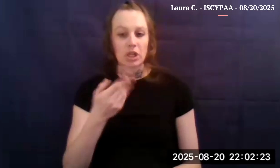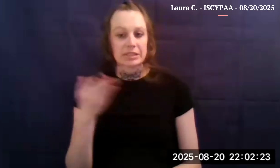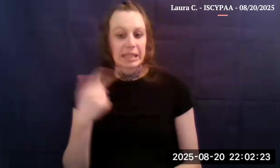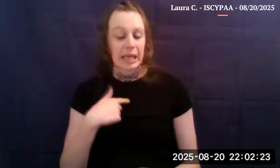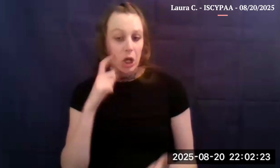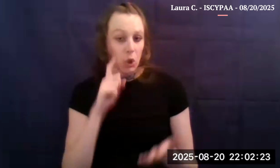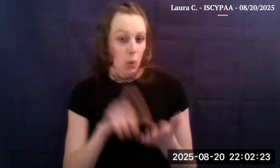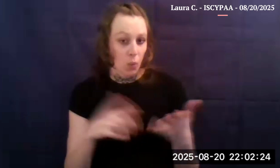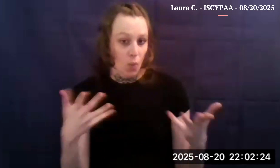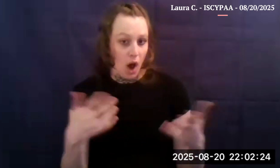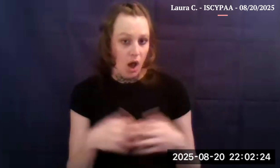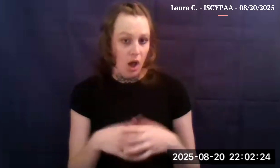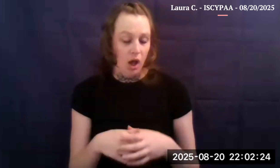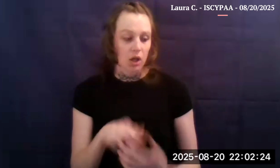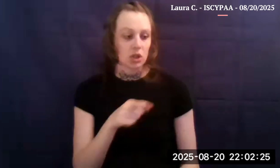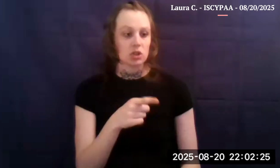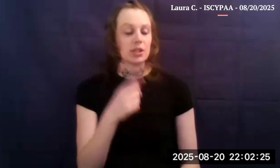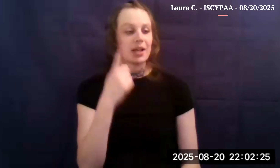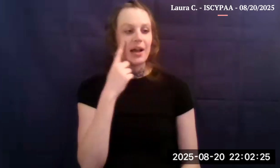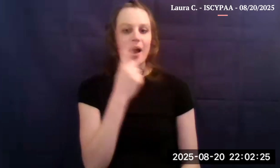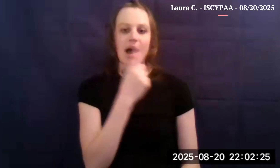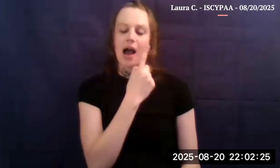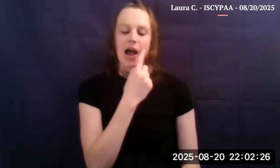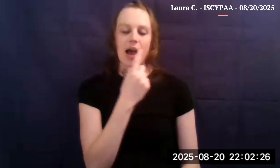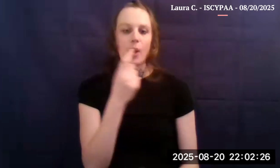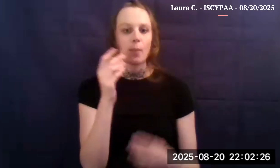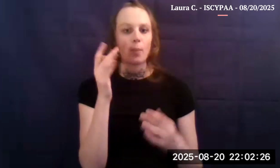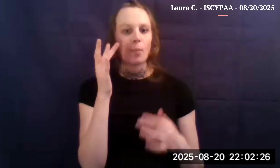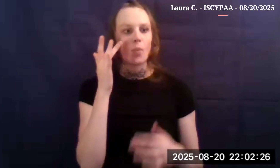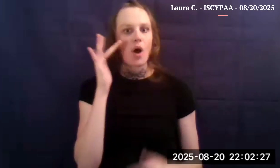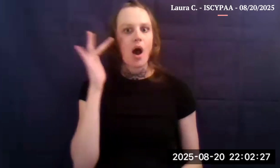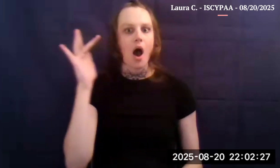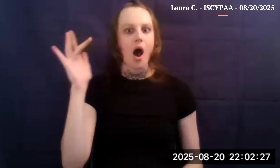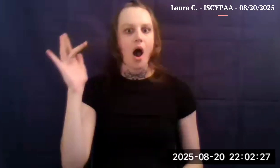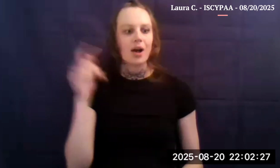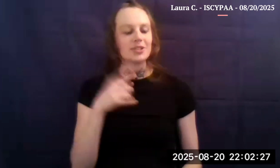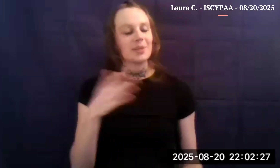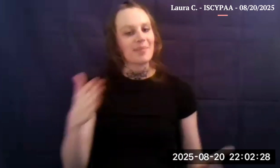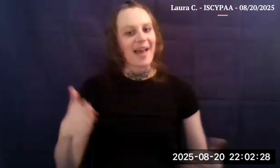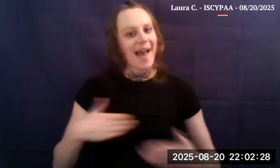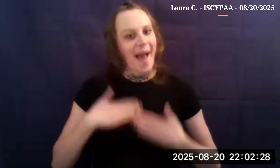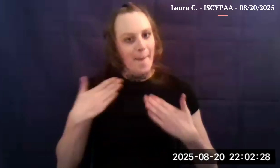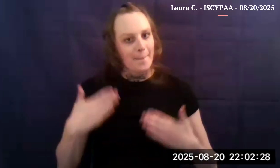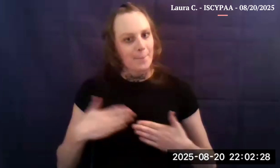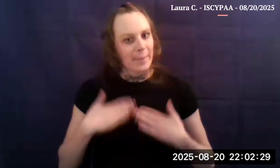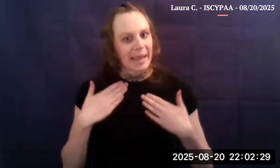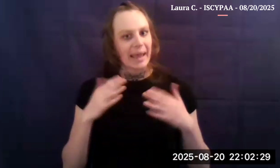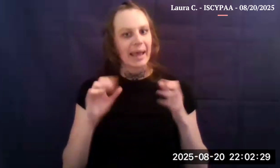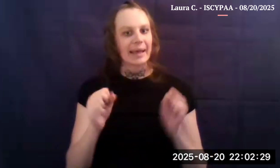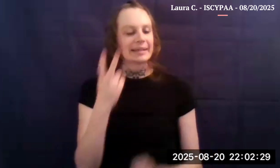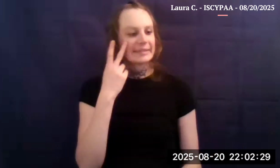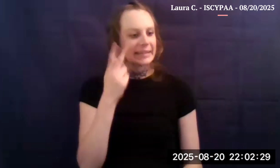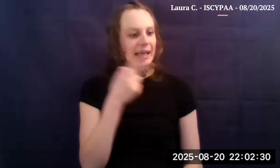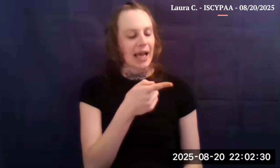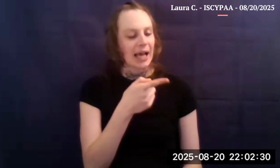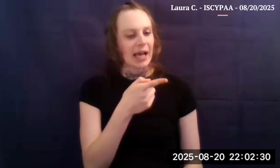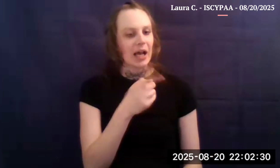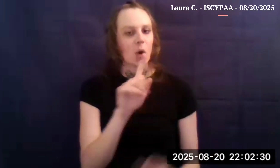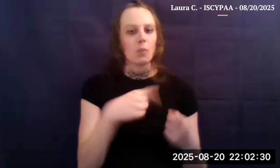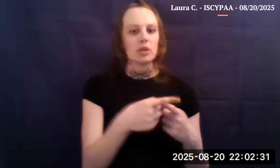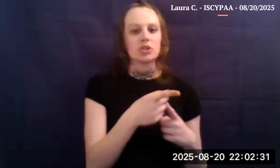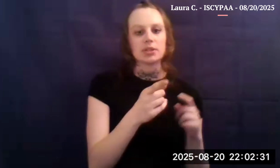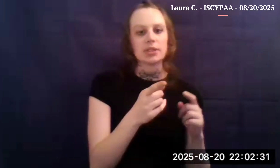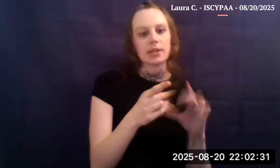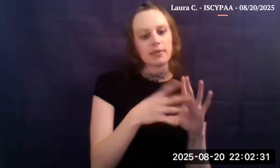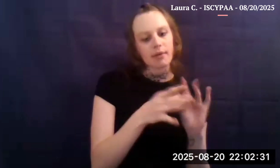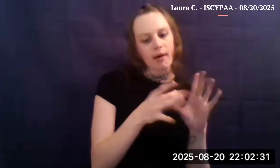right, was like this like light in her eyes. And she was just happy. And you could just tell when she talked, when she smiled, like the